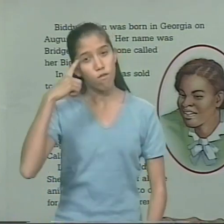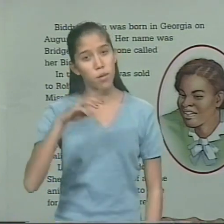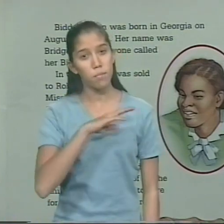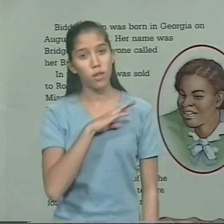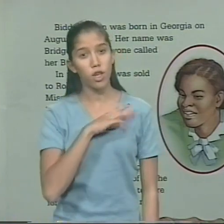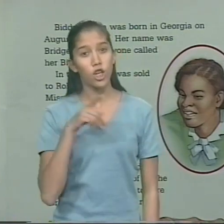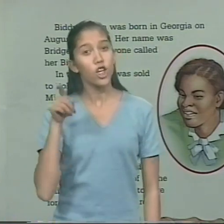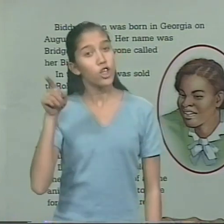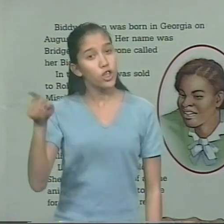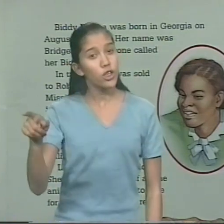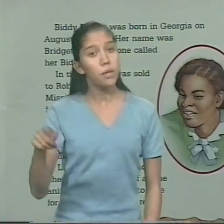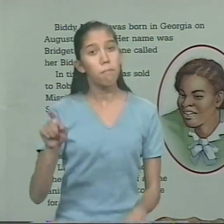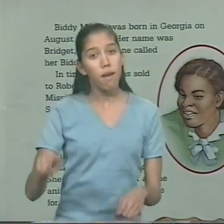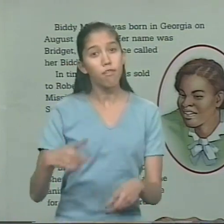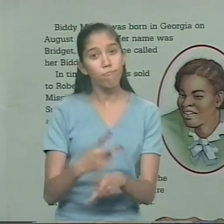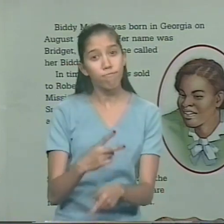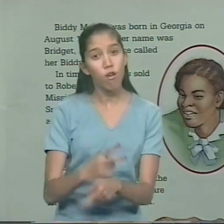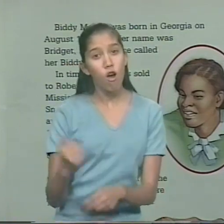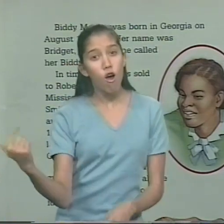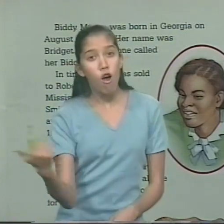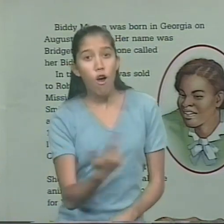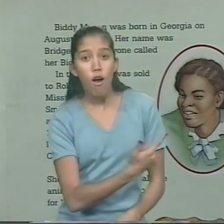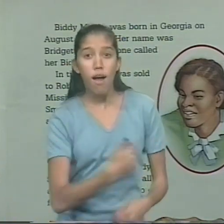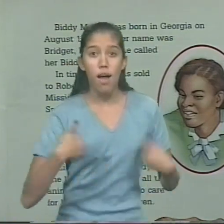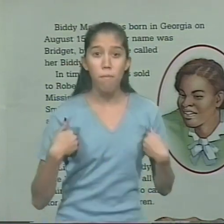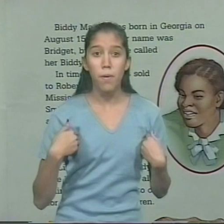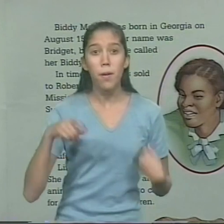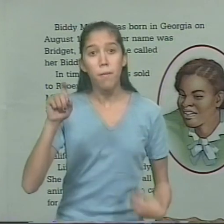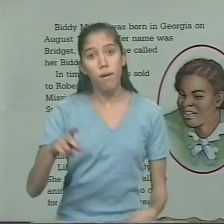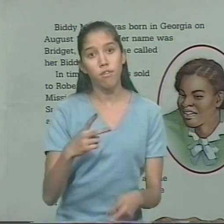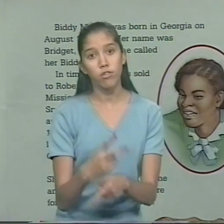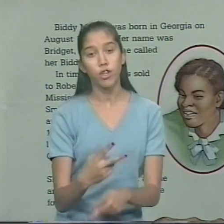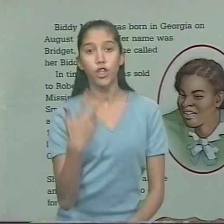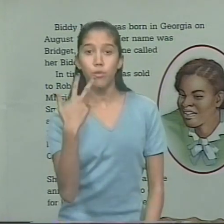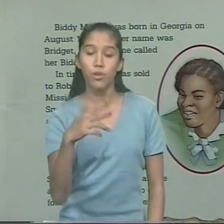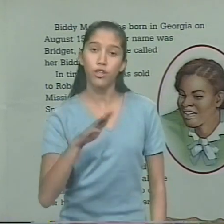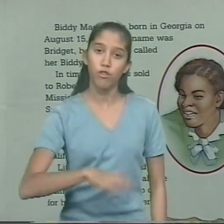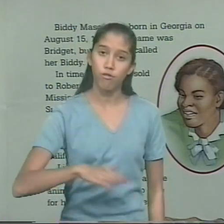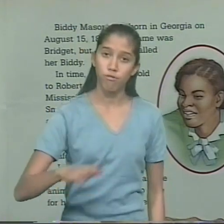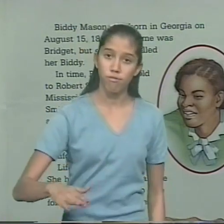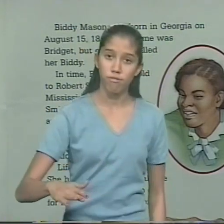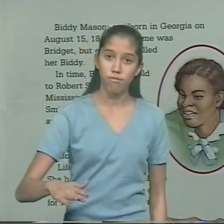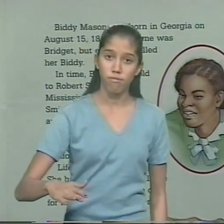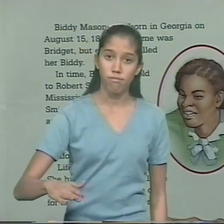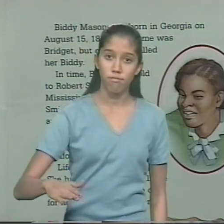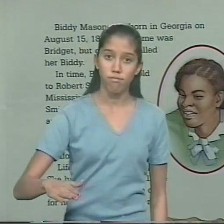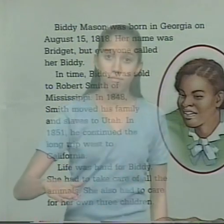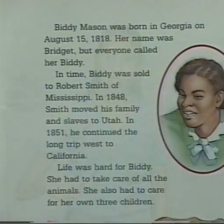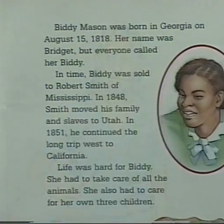California. Life was hard for Biddy. She had to take care of all the animals. She also had to care for her own 3 children.